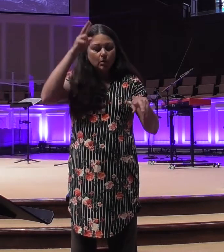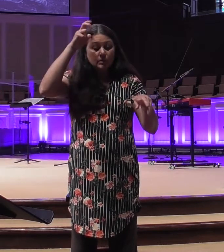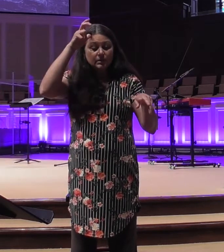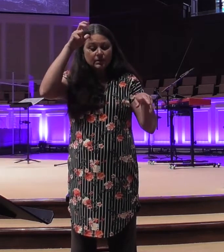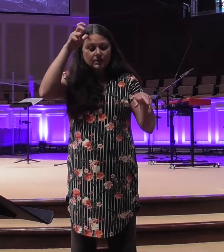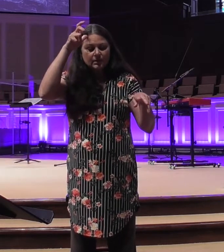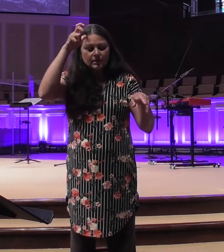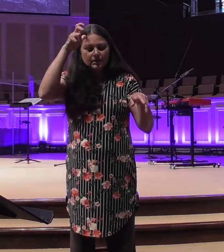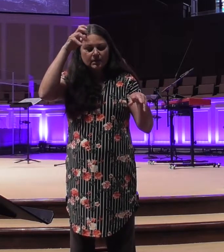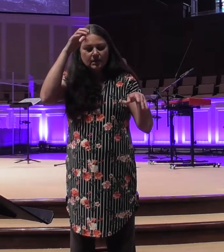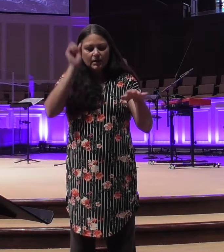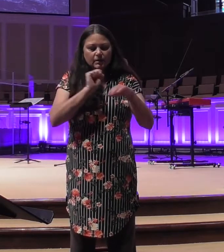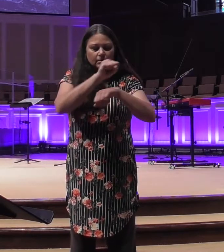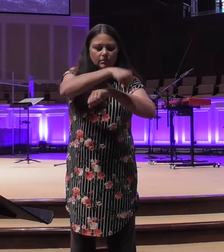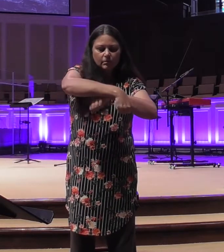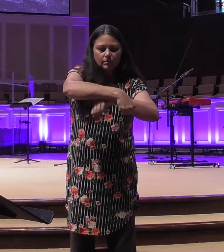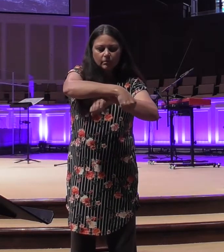of